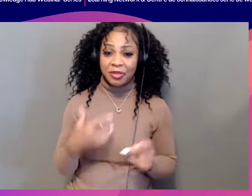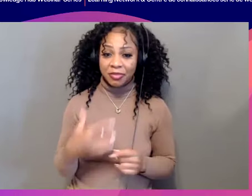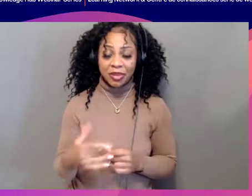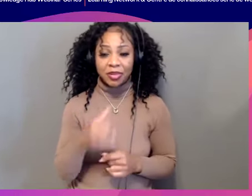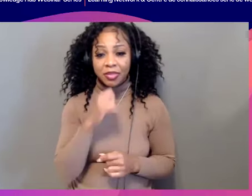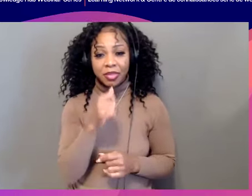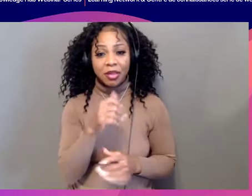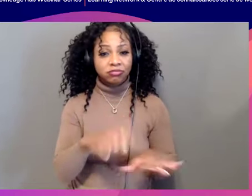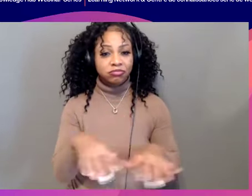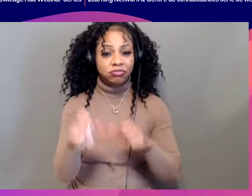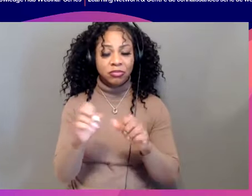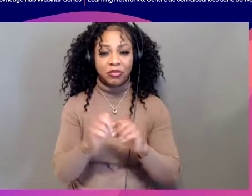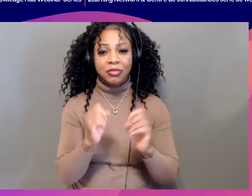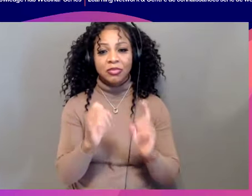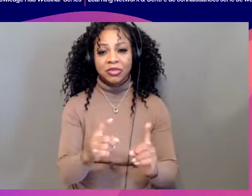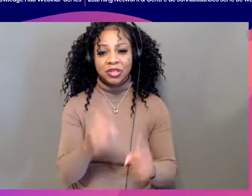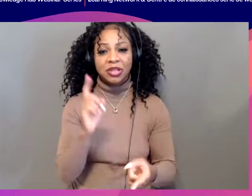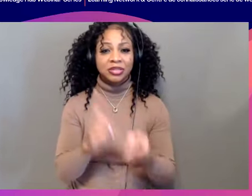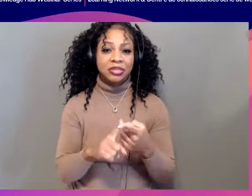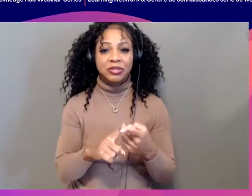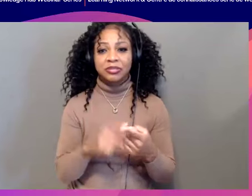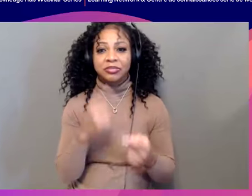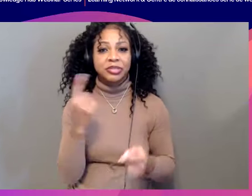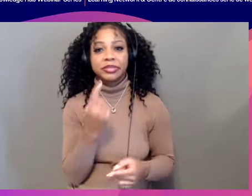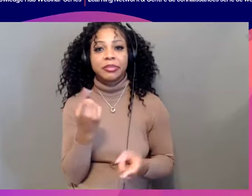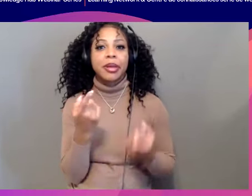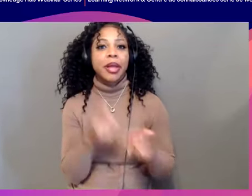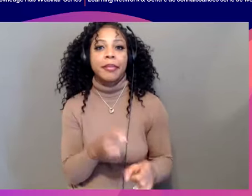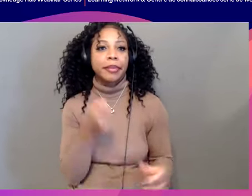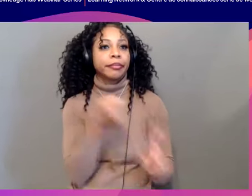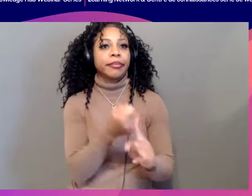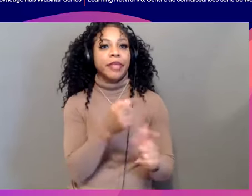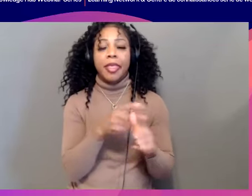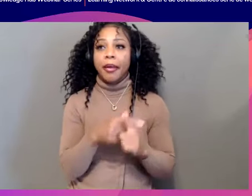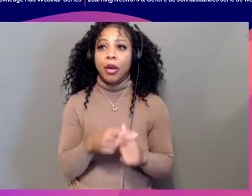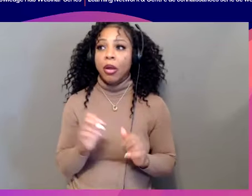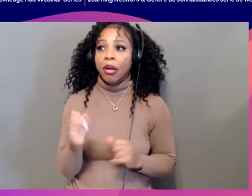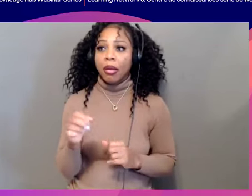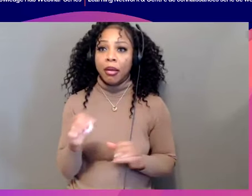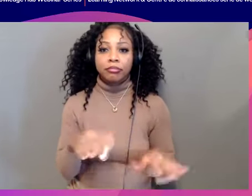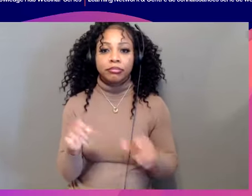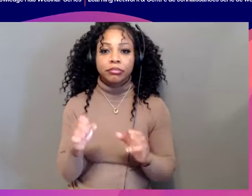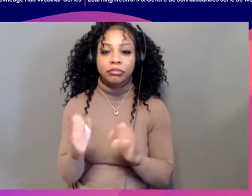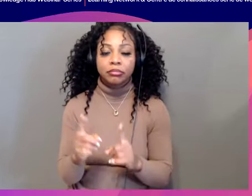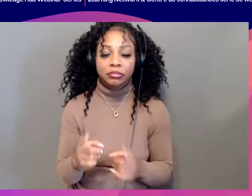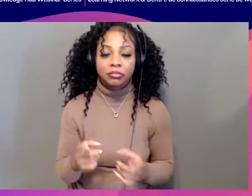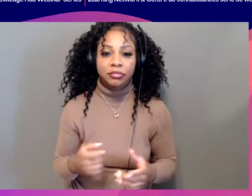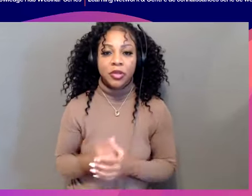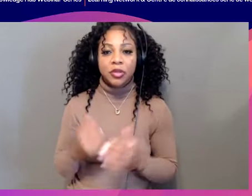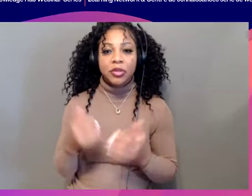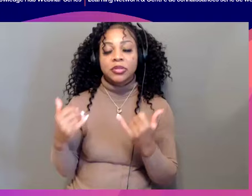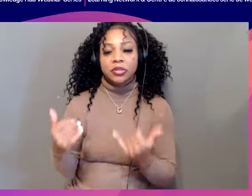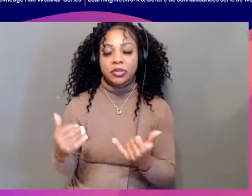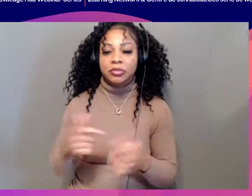education until they're reacting to something. And so we need to move away from that and get to a point where we're